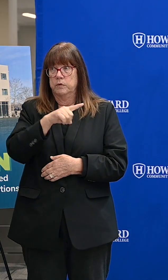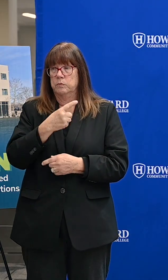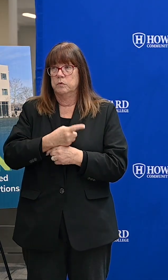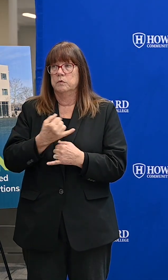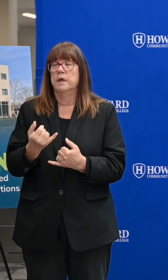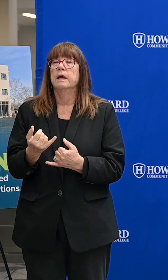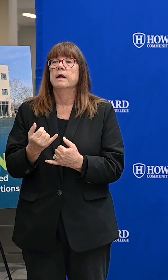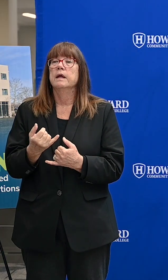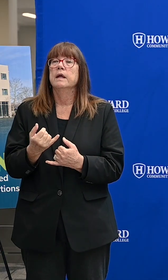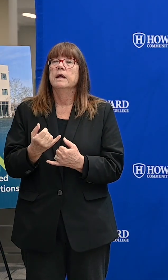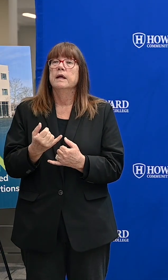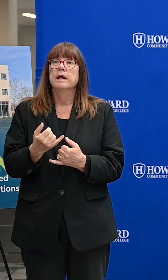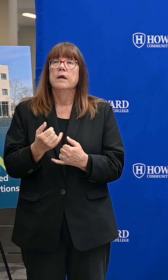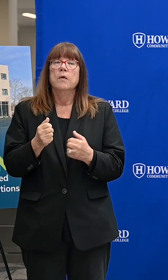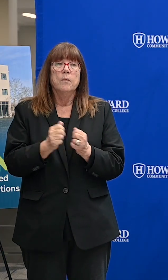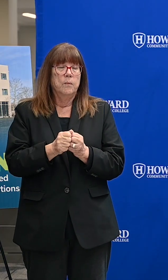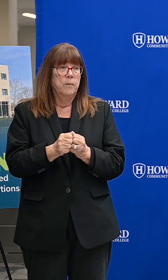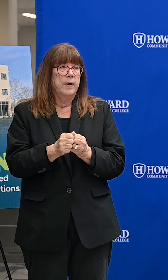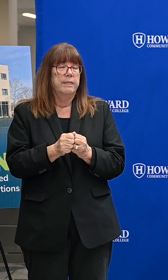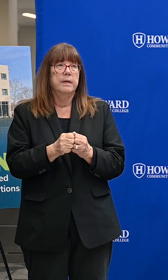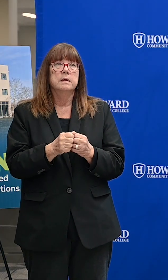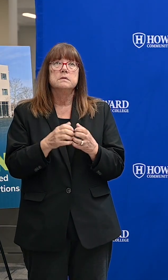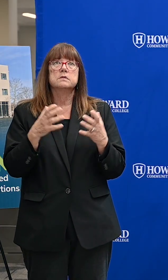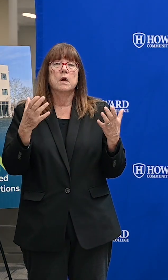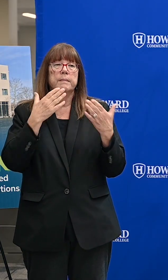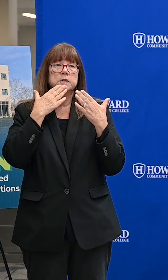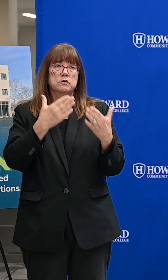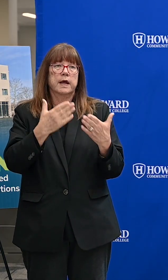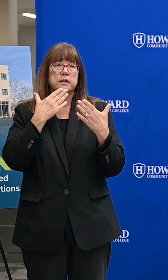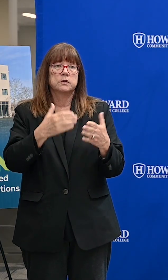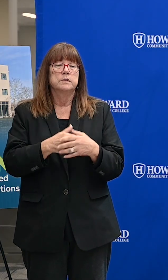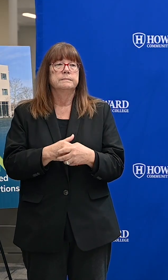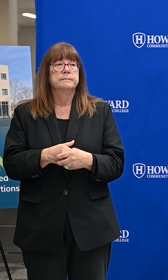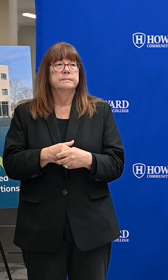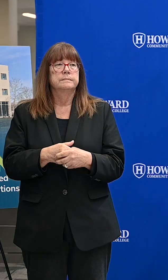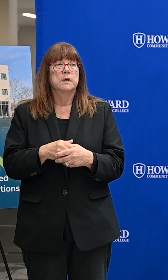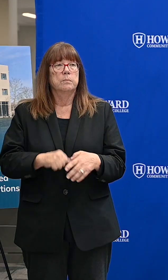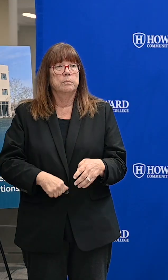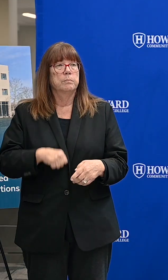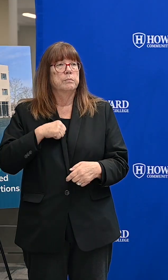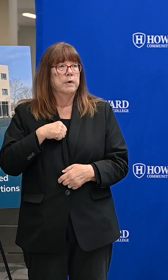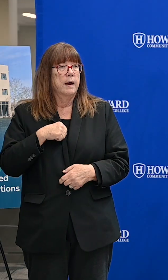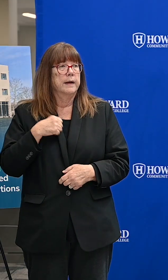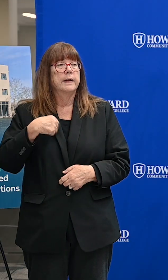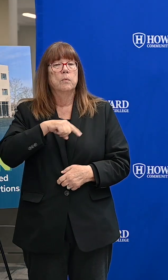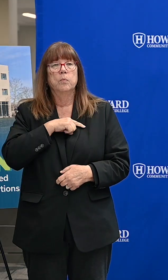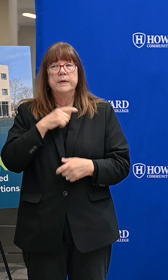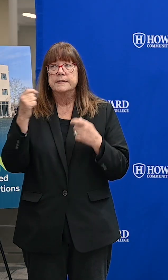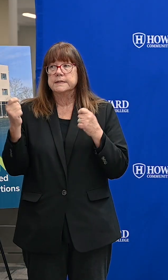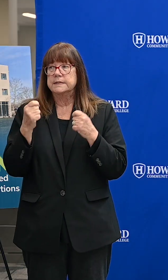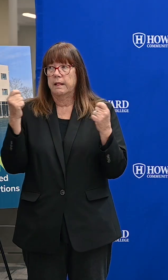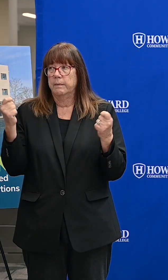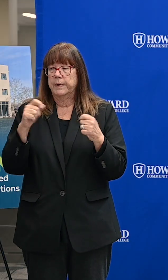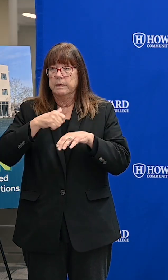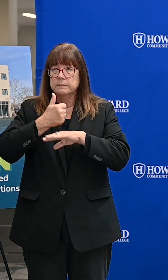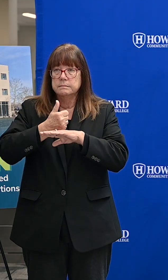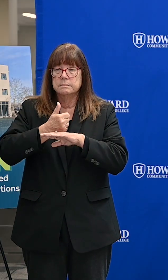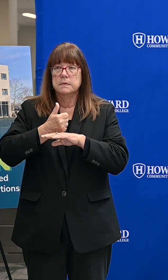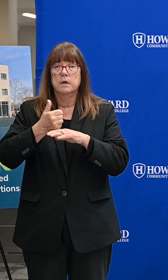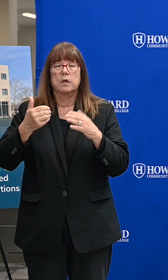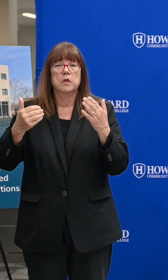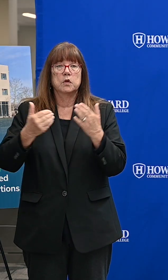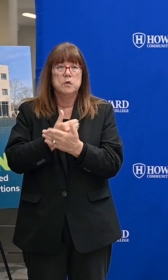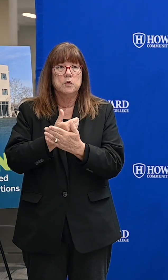today with immense gratitude and pride as we celebrate the establishment of this